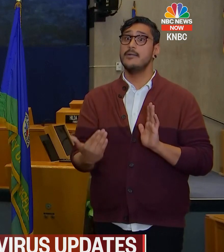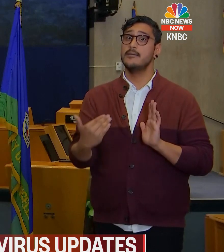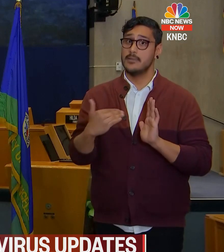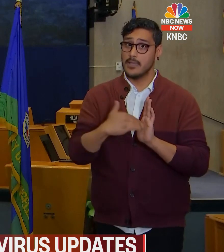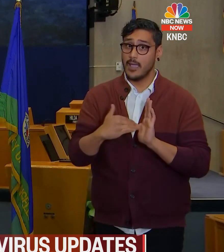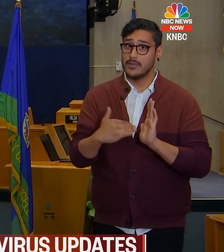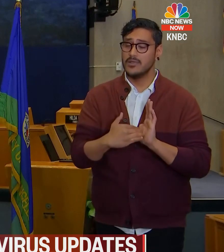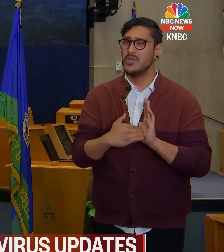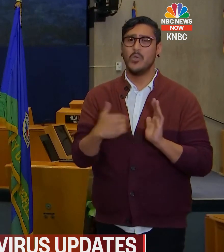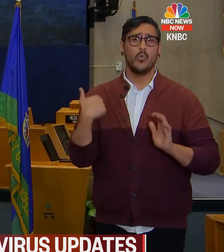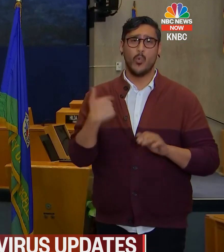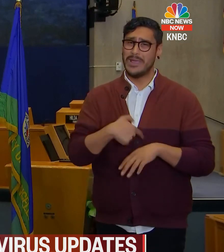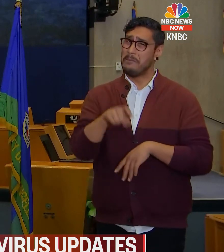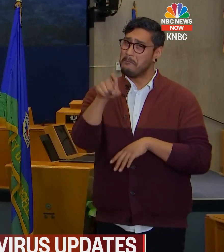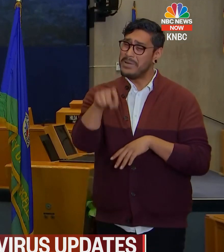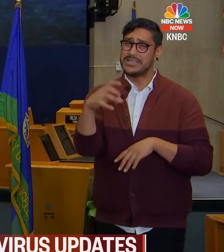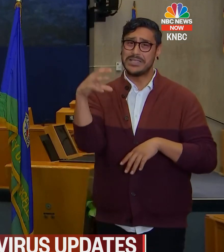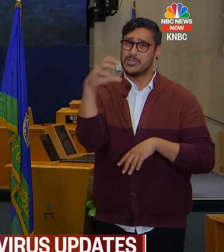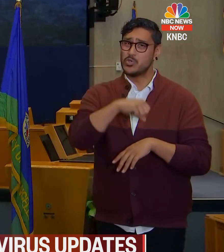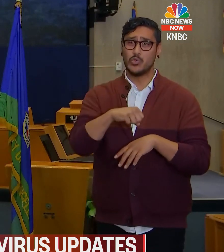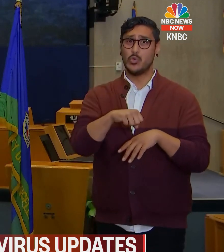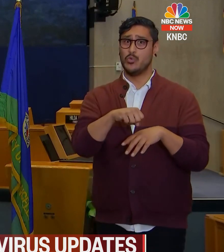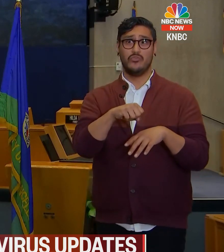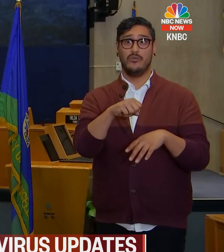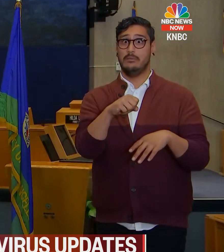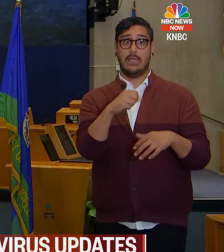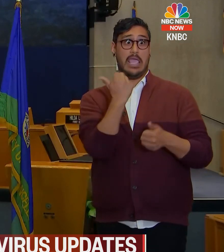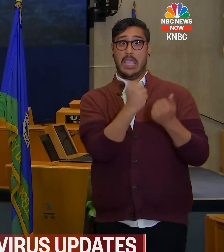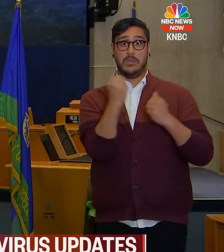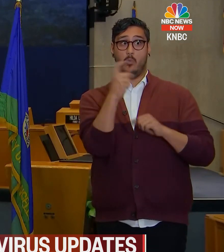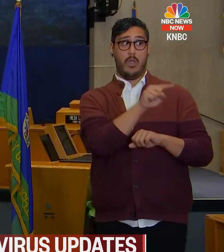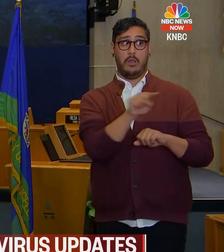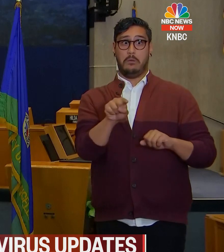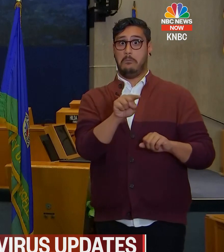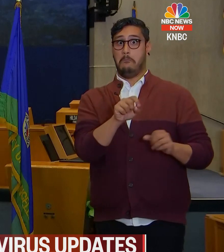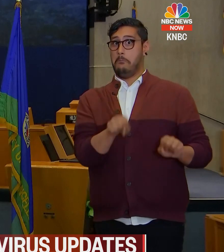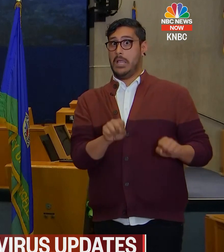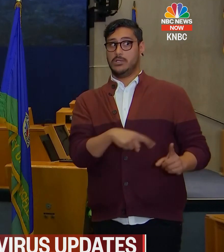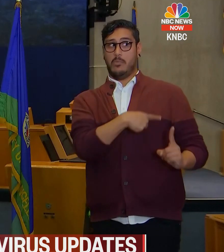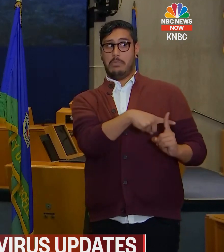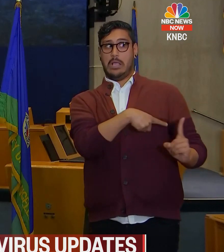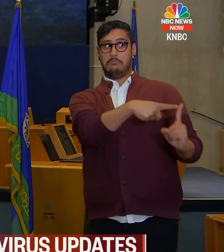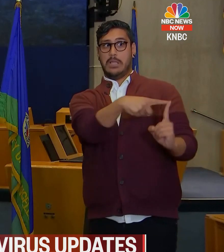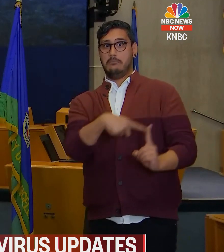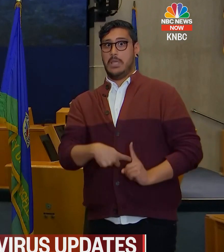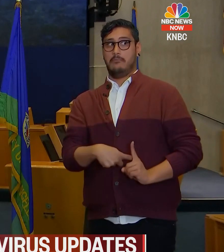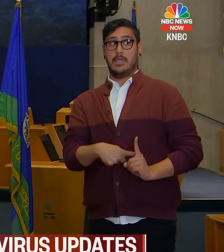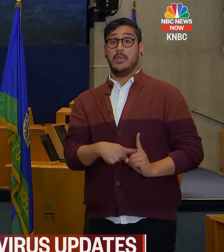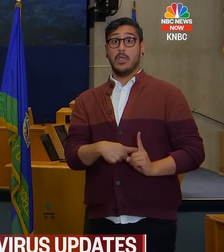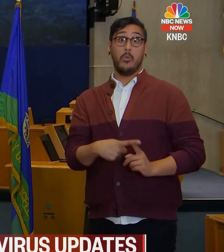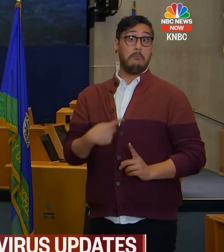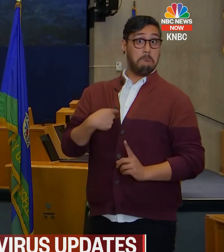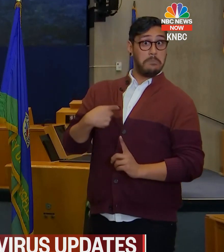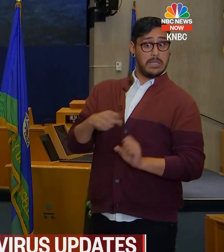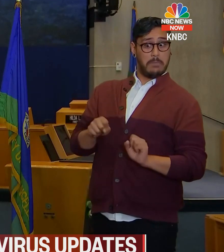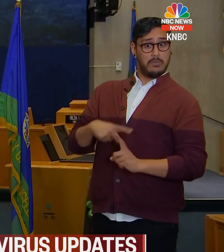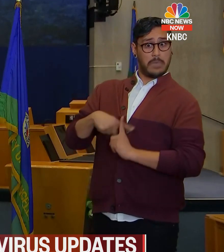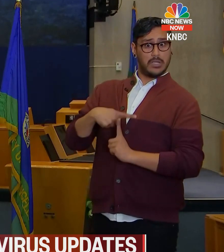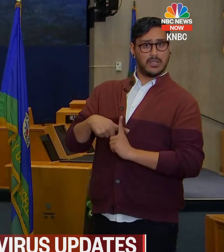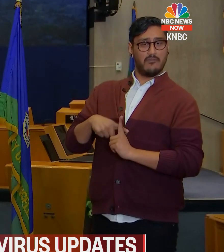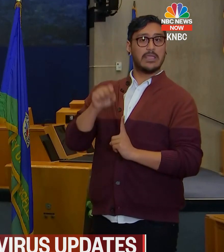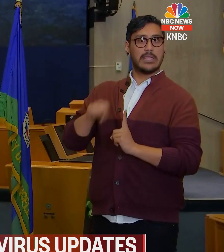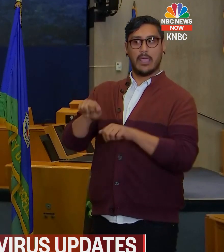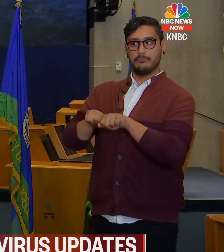there are COVID-19 positive people anywhere, and that we all have the potential to infect others or